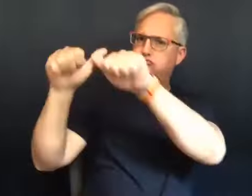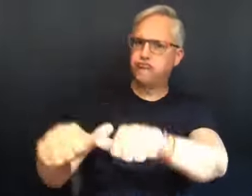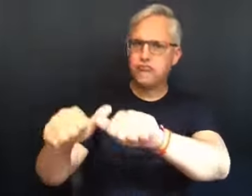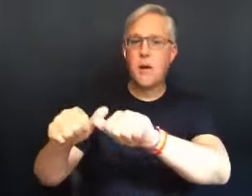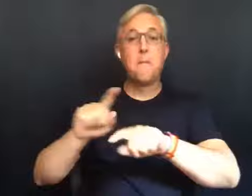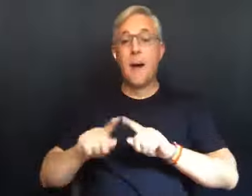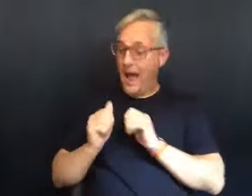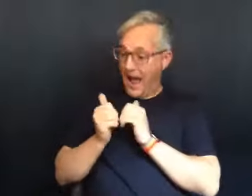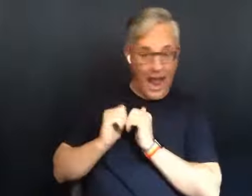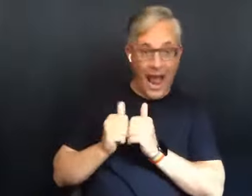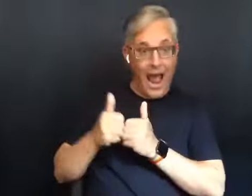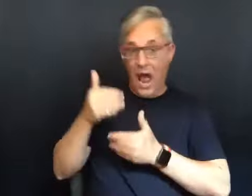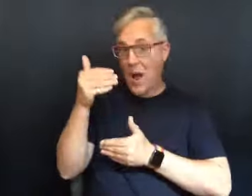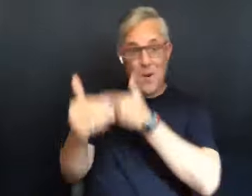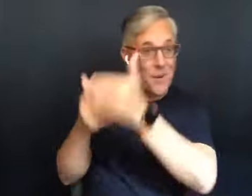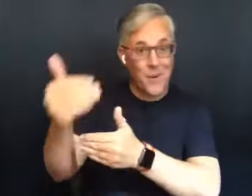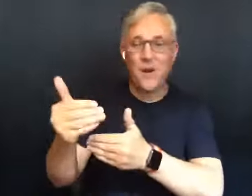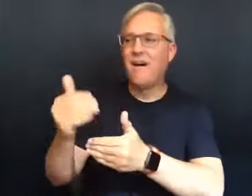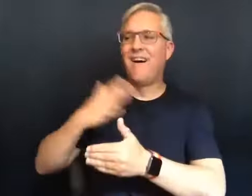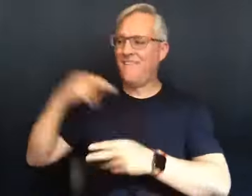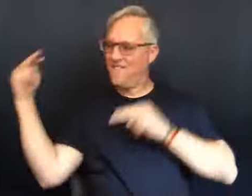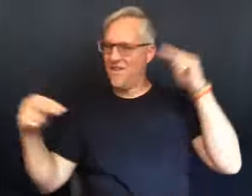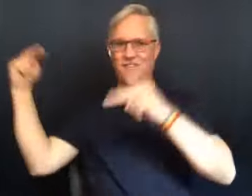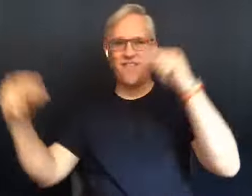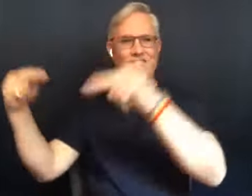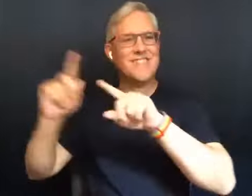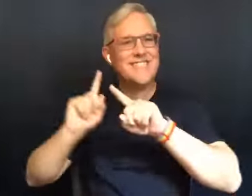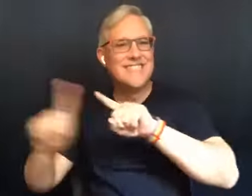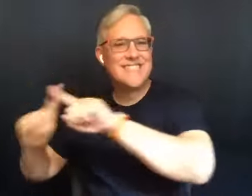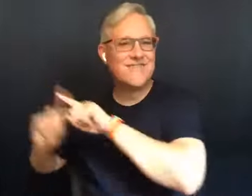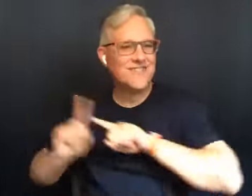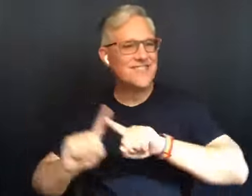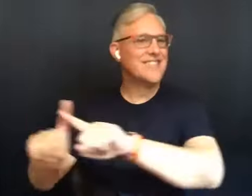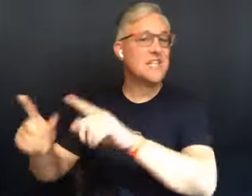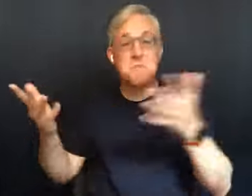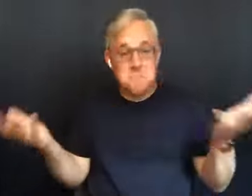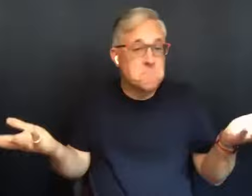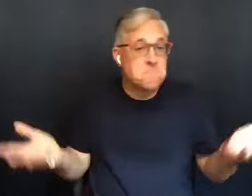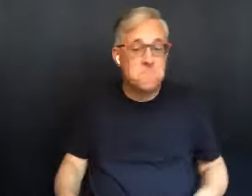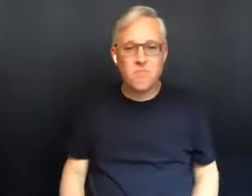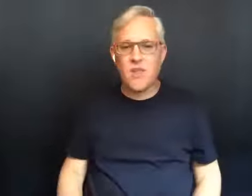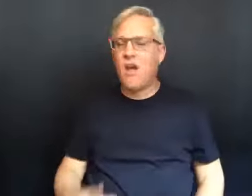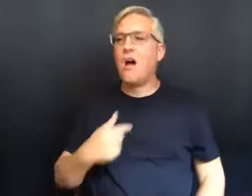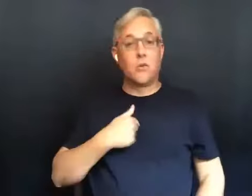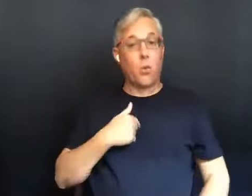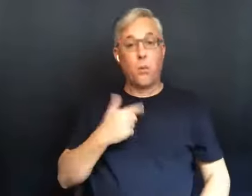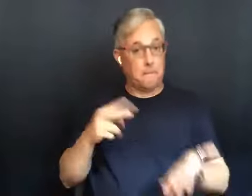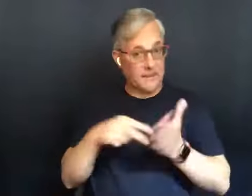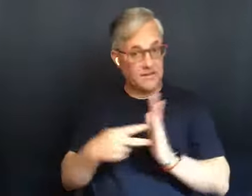that we all want the very best for Alcoholics Anonymous. We just all didn't see the decision the same way as to